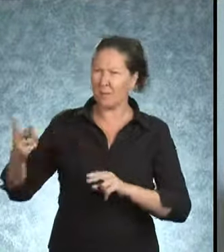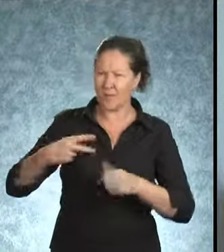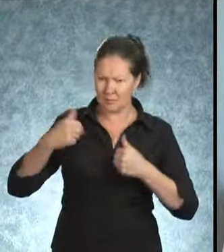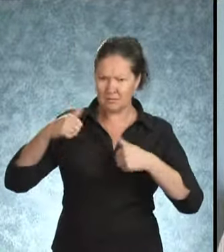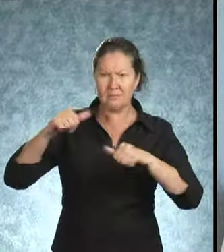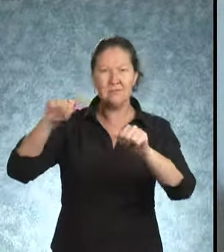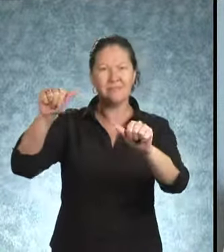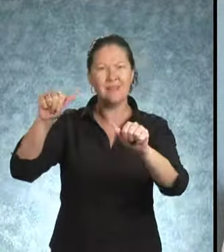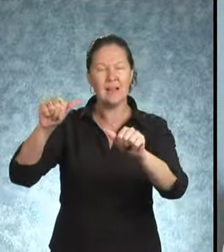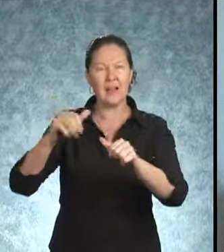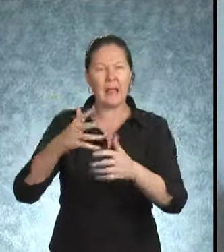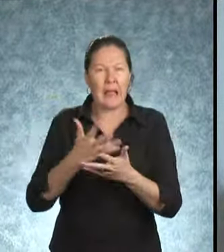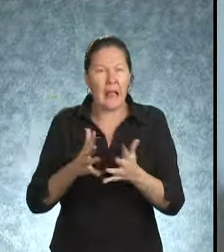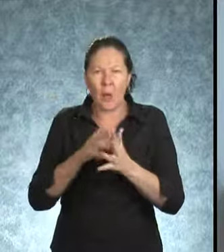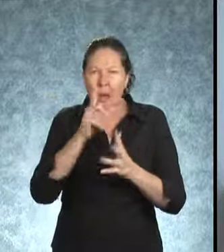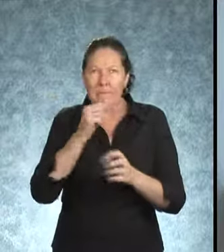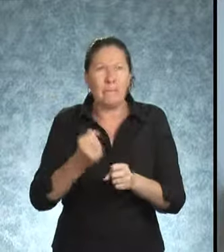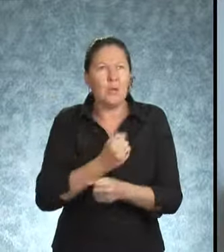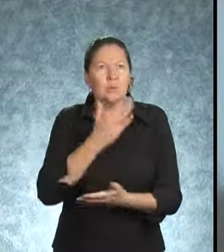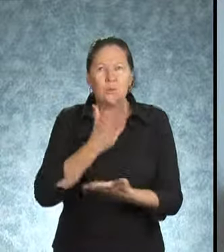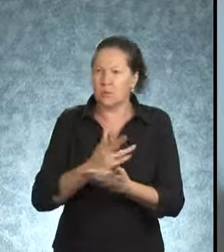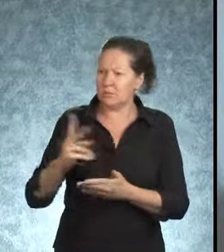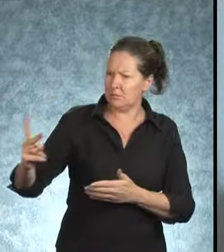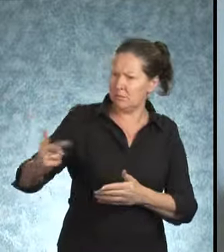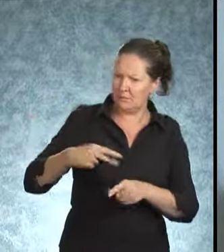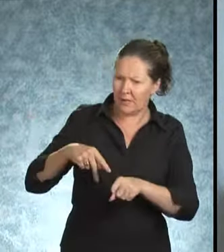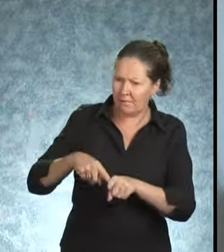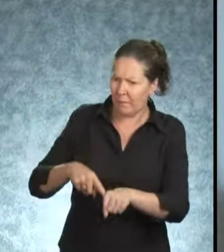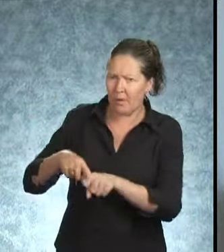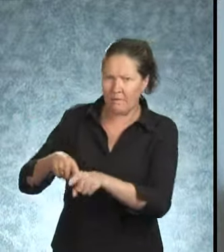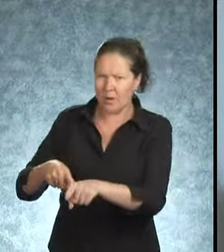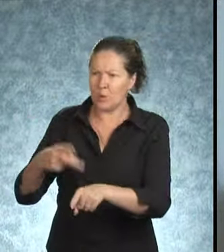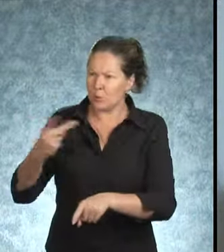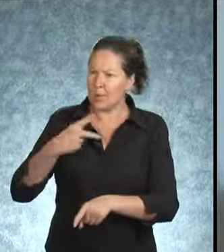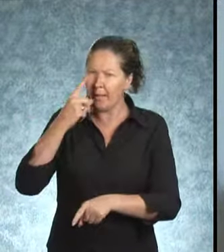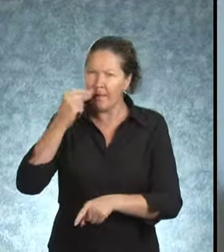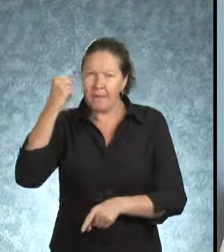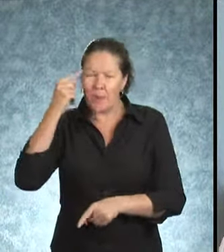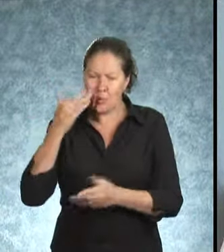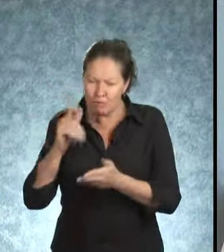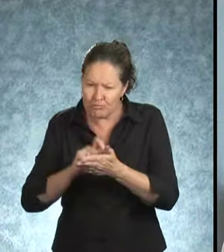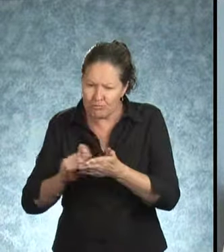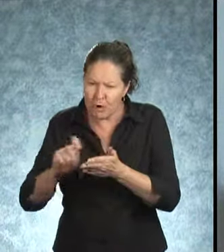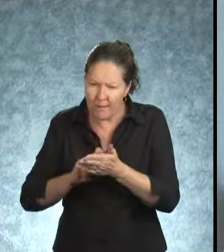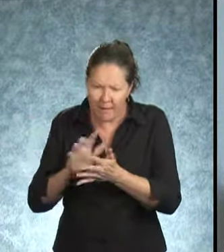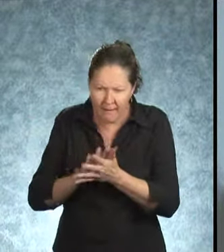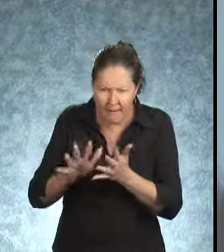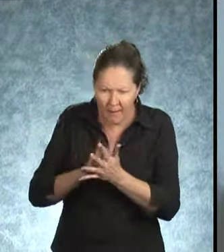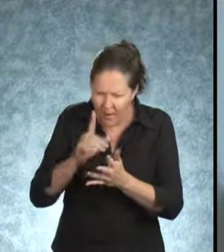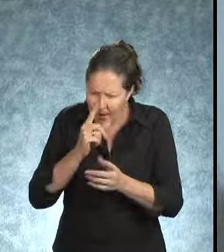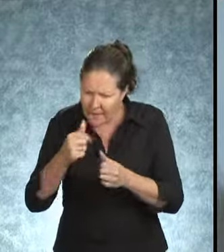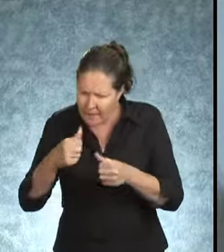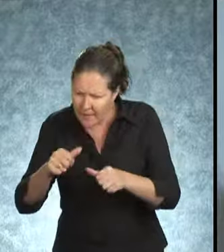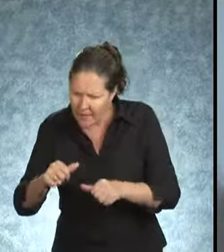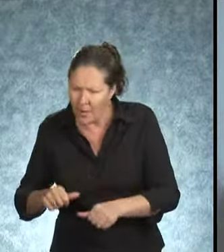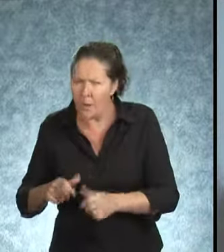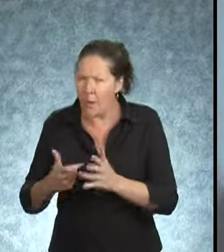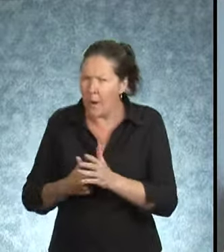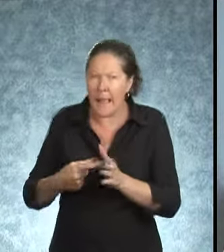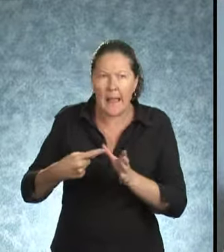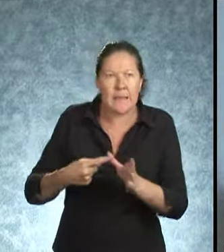How do we make sure that we both stick to it? That's something we can think about when we're actually writing the agreement or when we're coming up with the resolution.